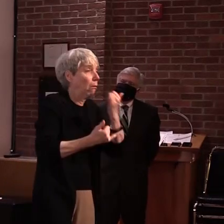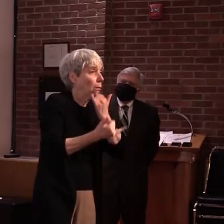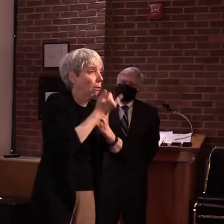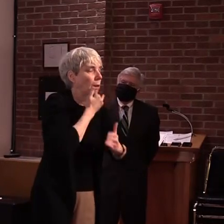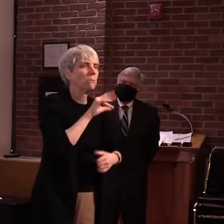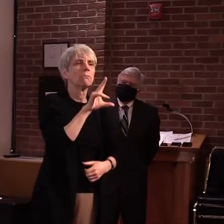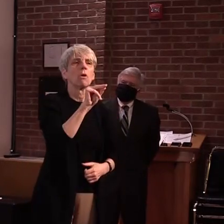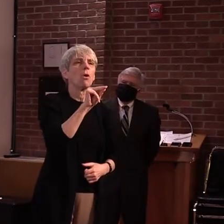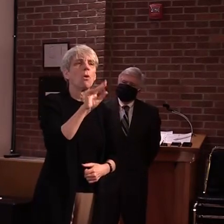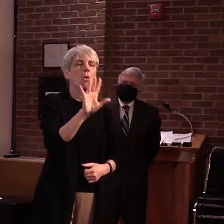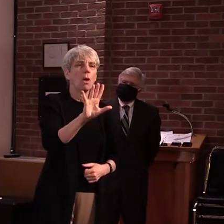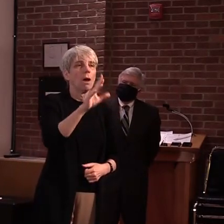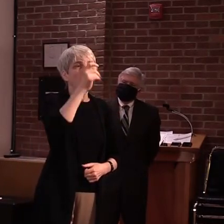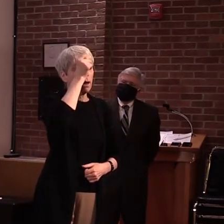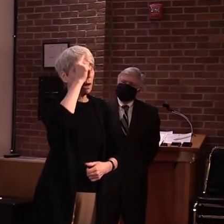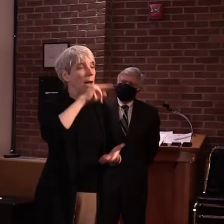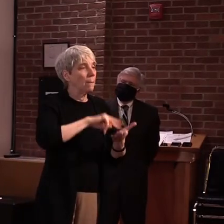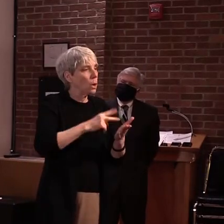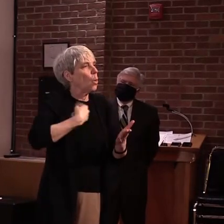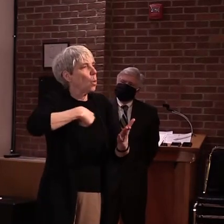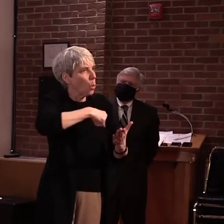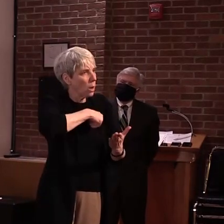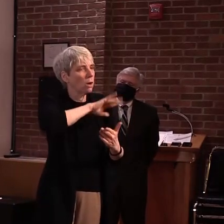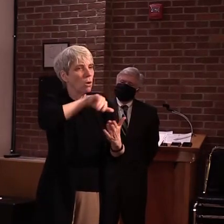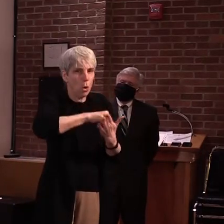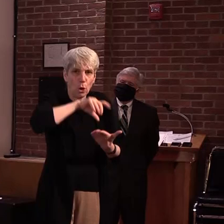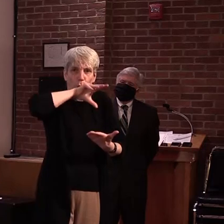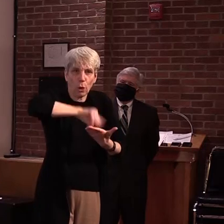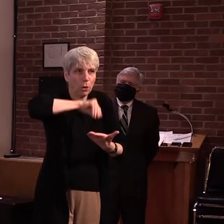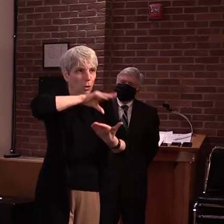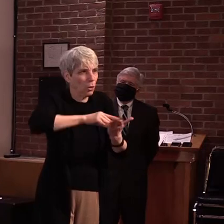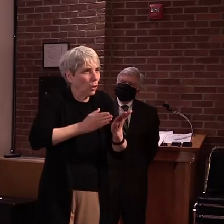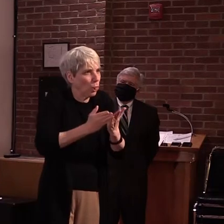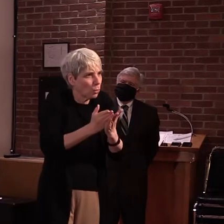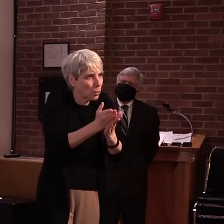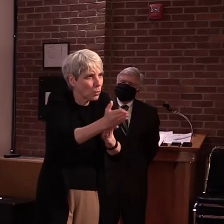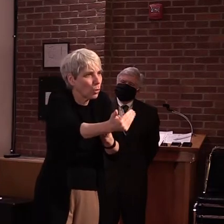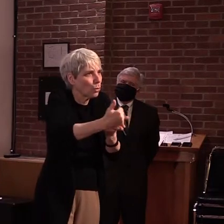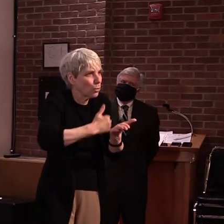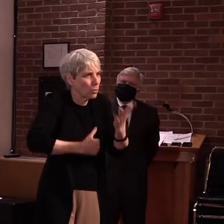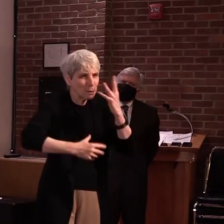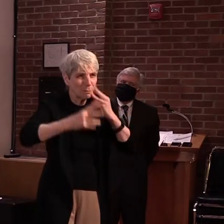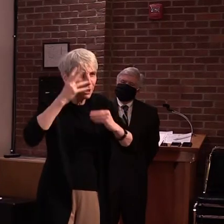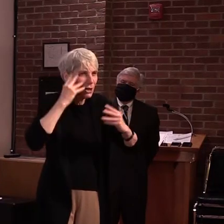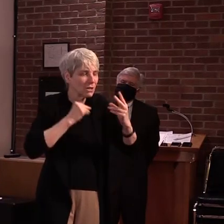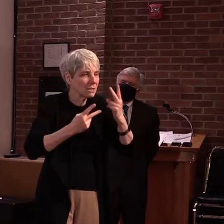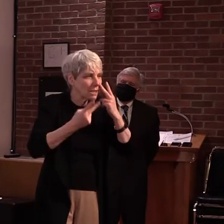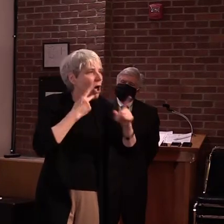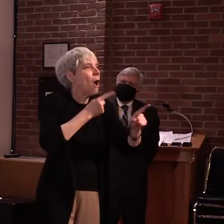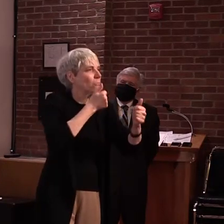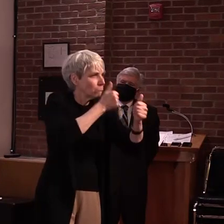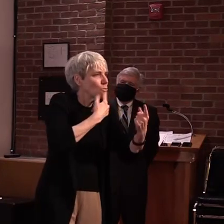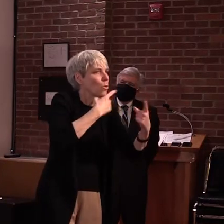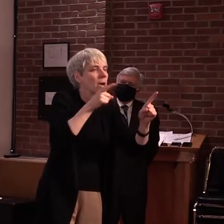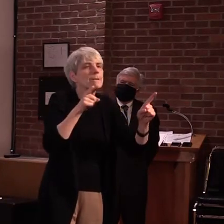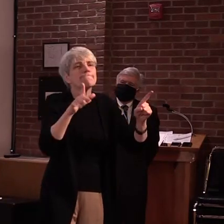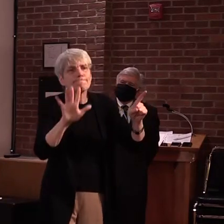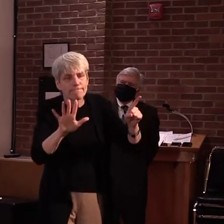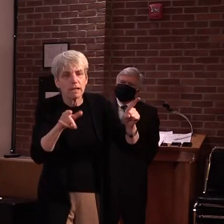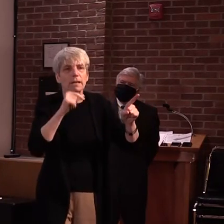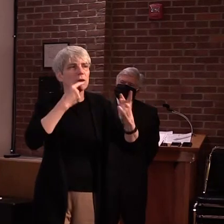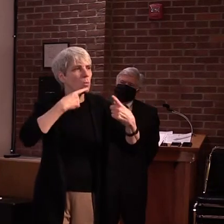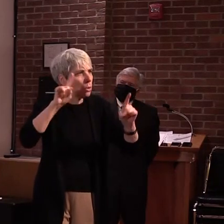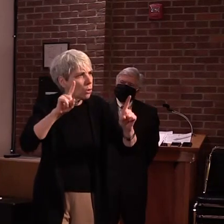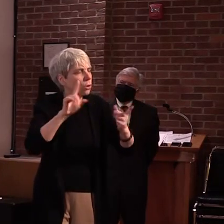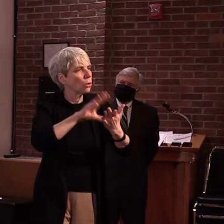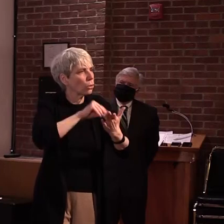think that we all evolve through any crisis, any experience that we might have. on and then reflect on how we can do things